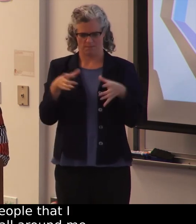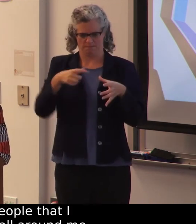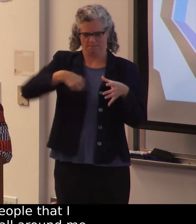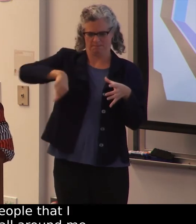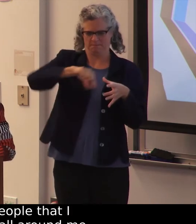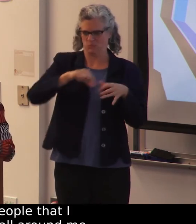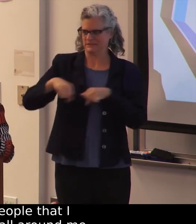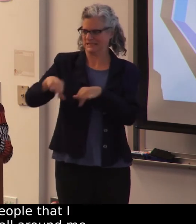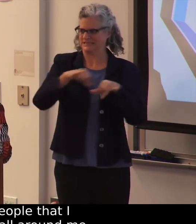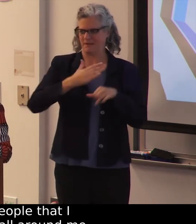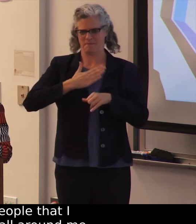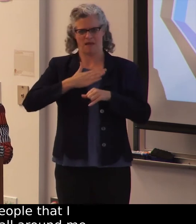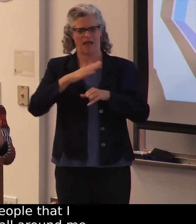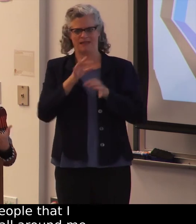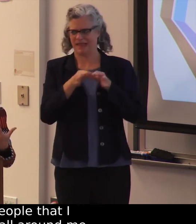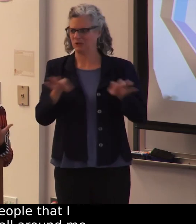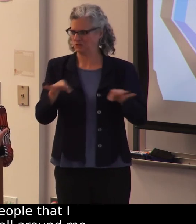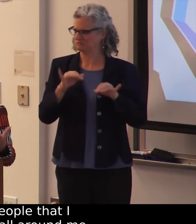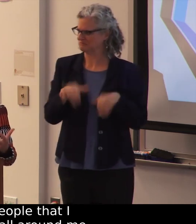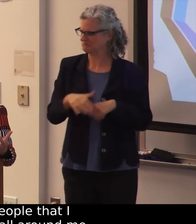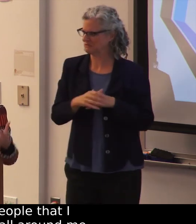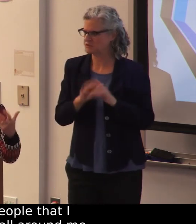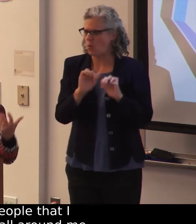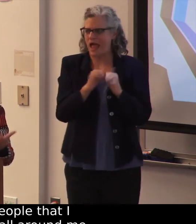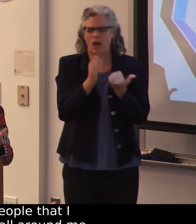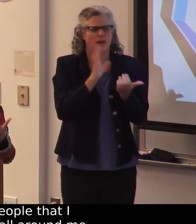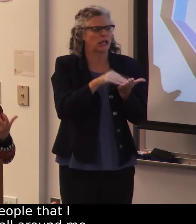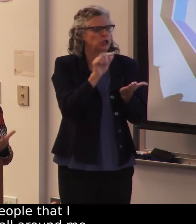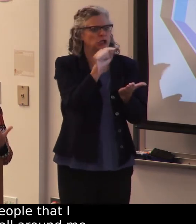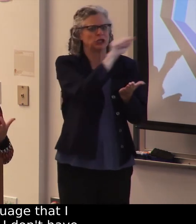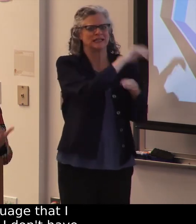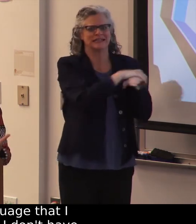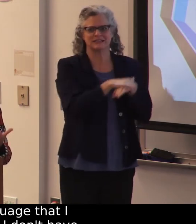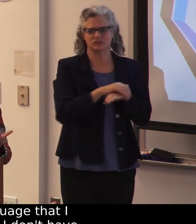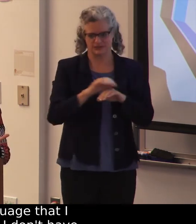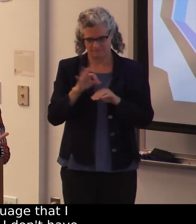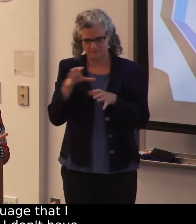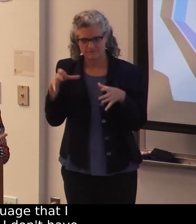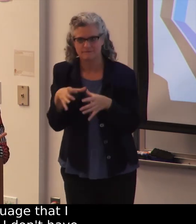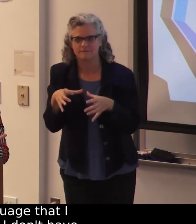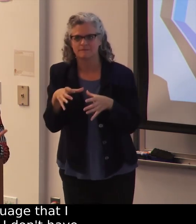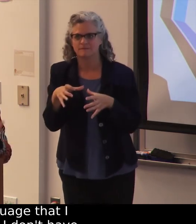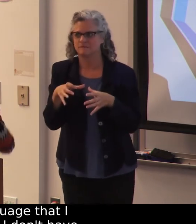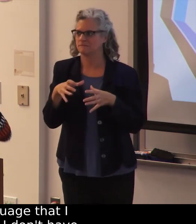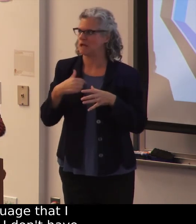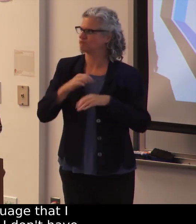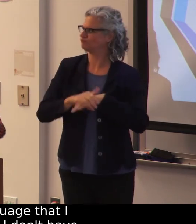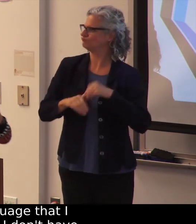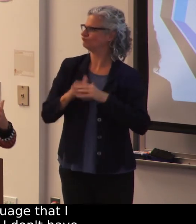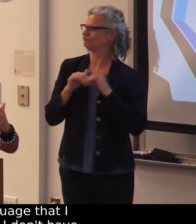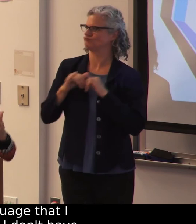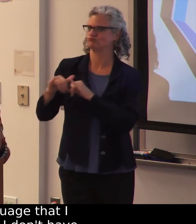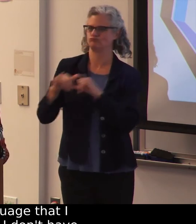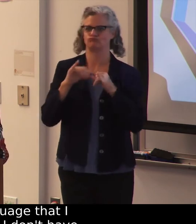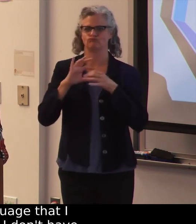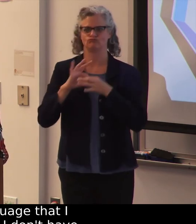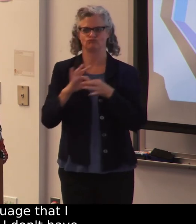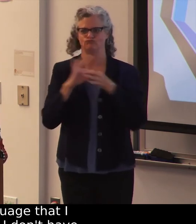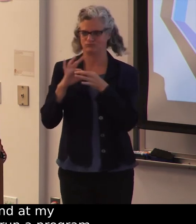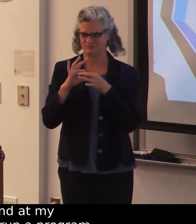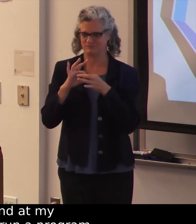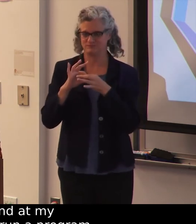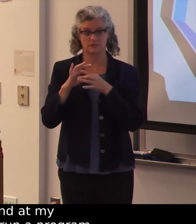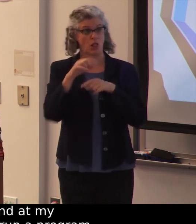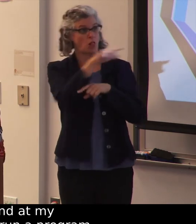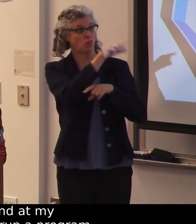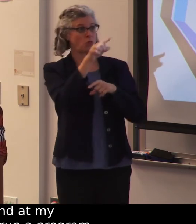So the people that I work with all around me are all only speakers of the language that I speak, right? So I don't have those individuals coming to